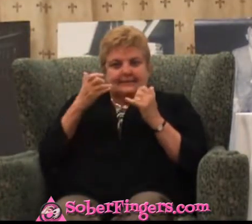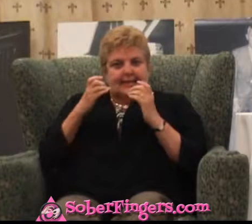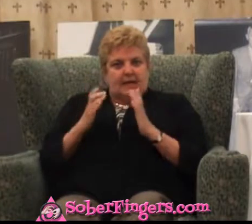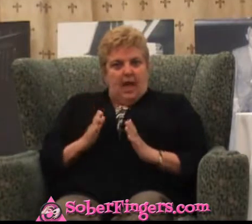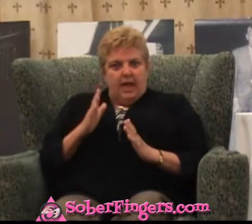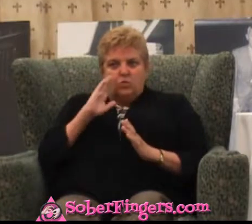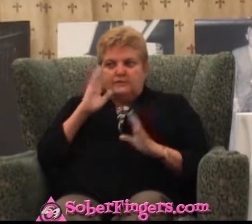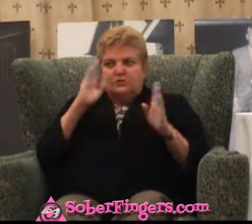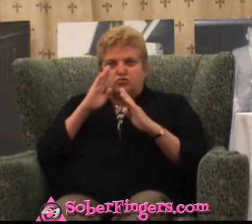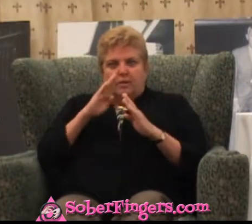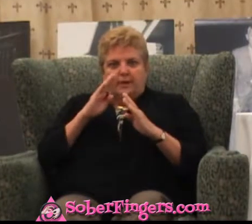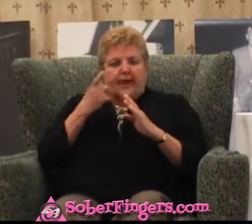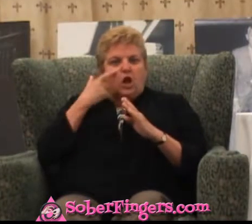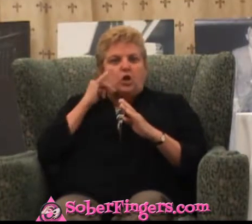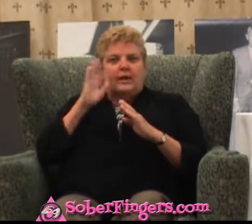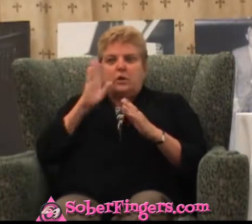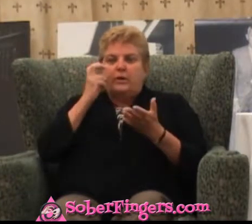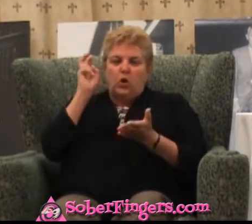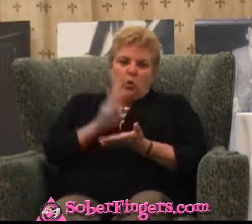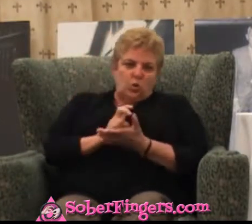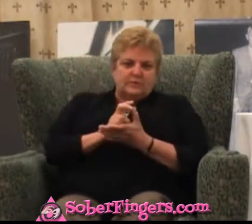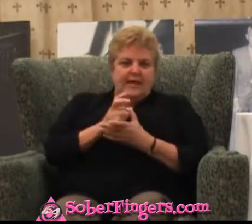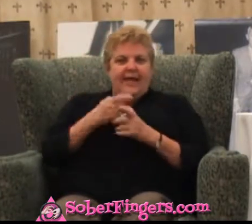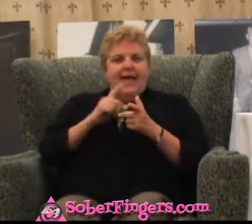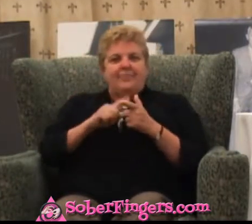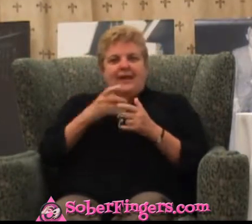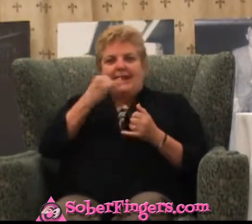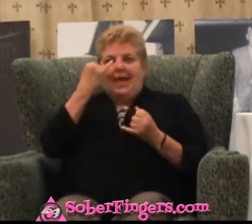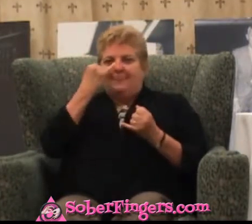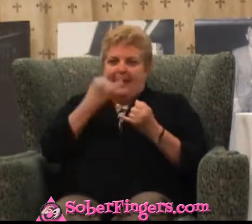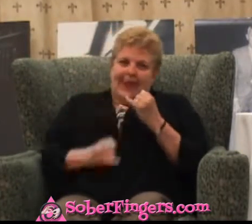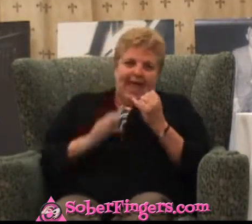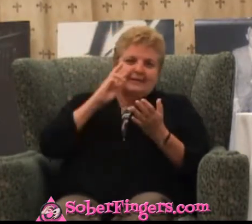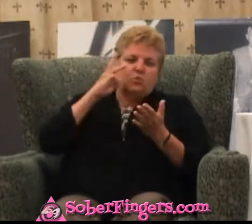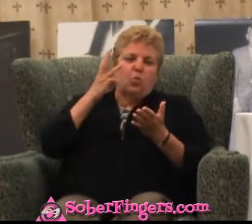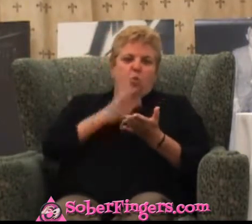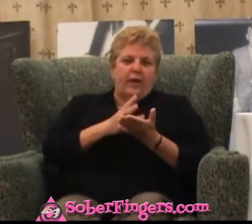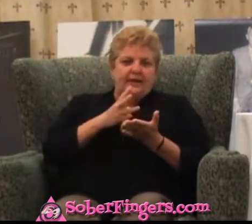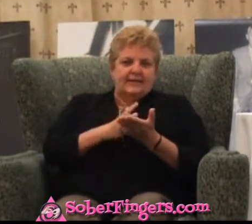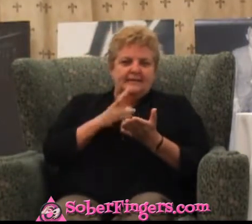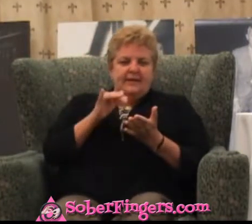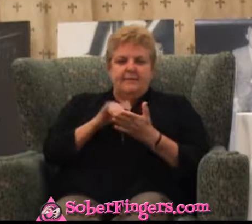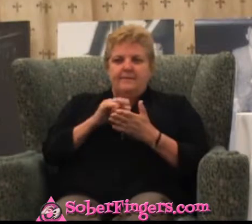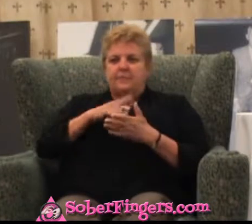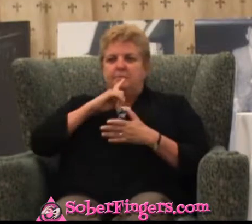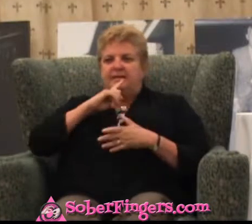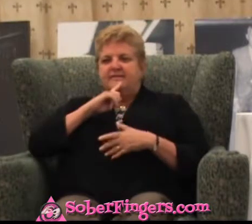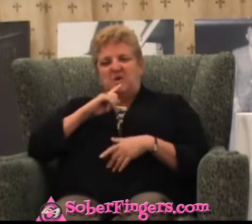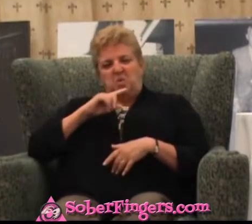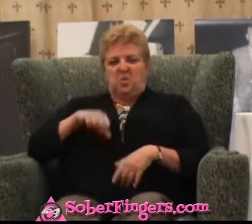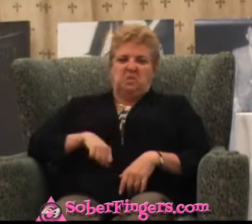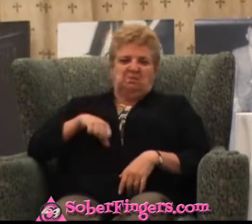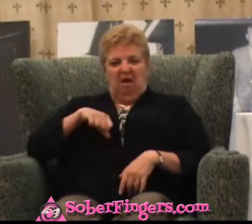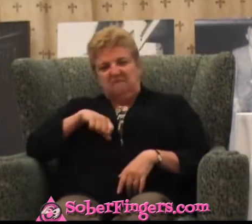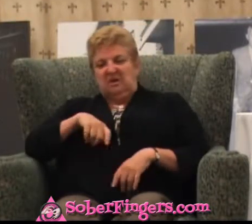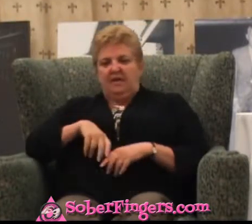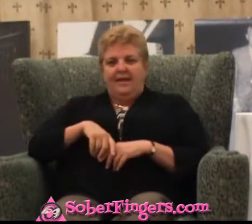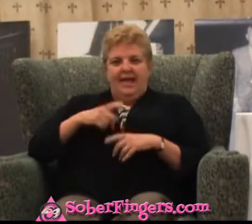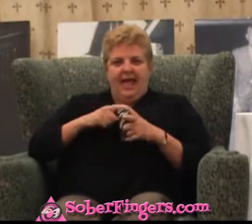was lost. And he'd have this last witness on the witness stand and they'd be so confident or whatever. And his private investigator, Paul